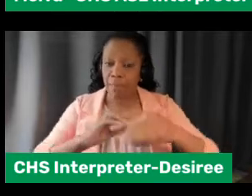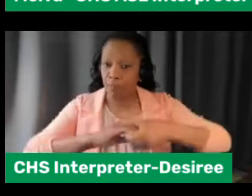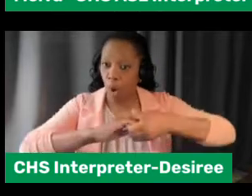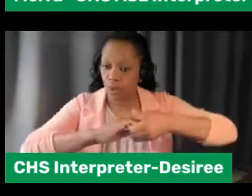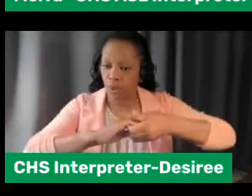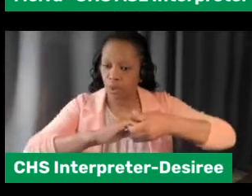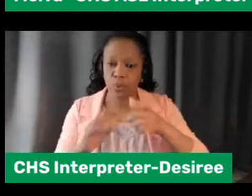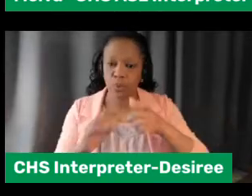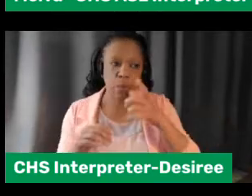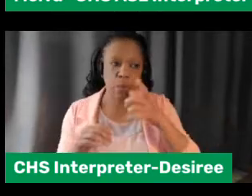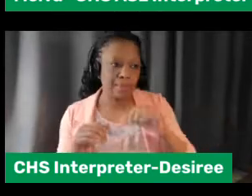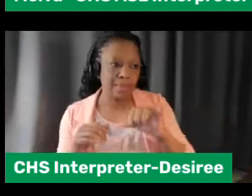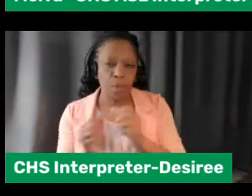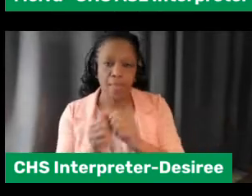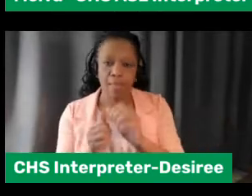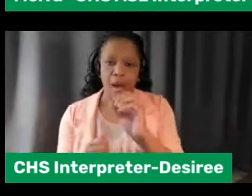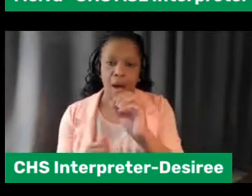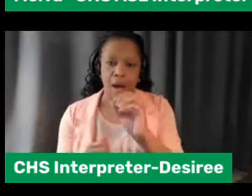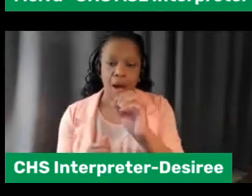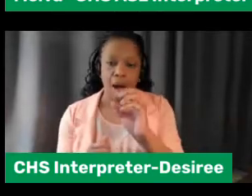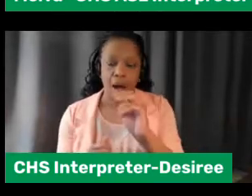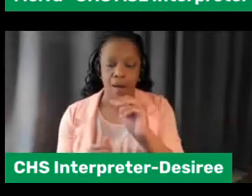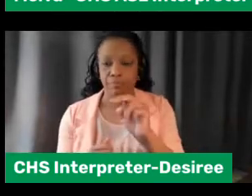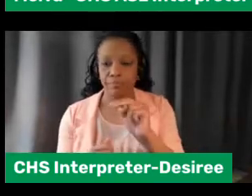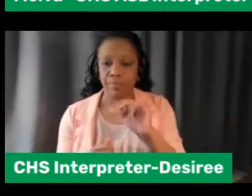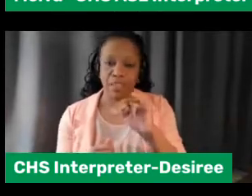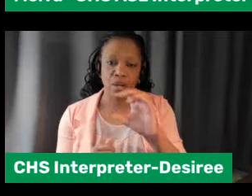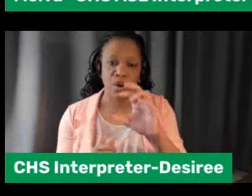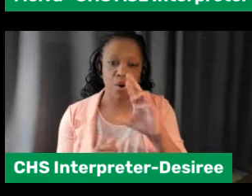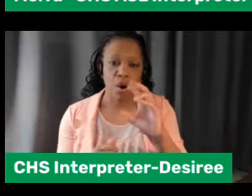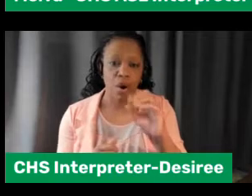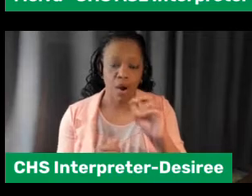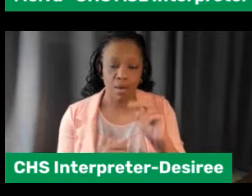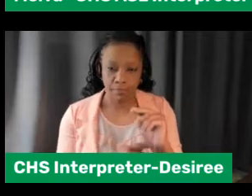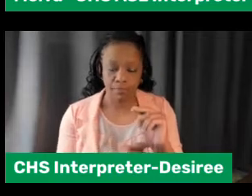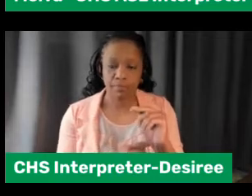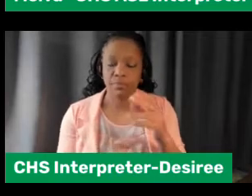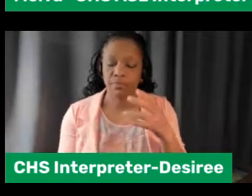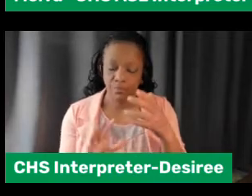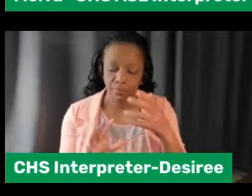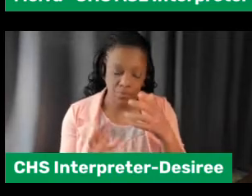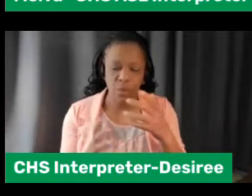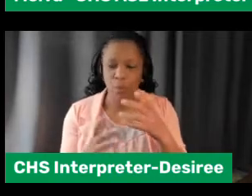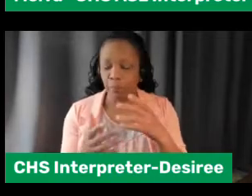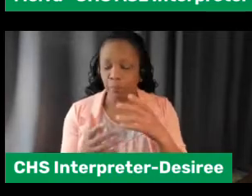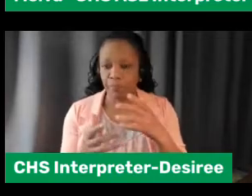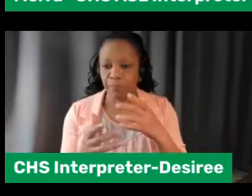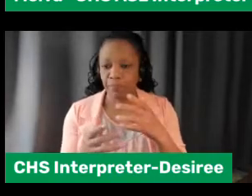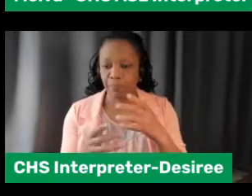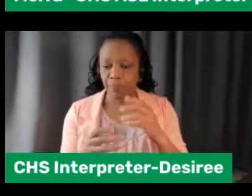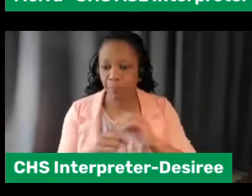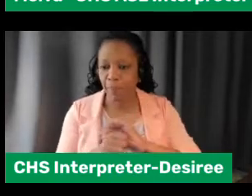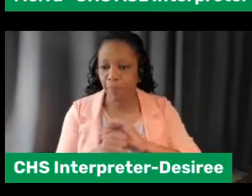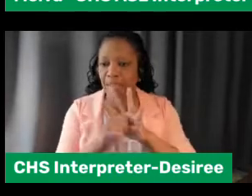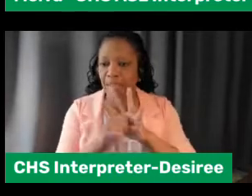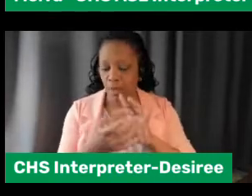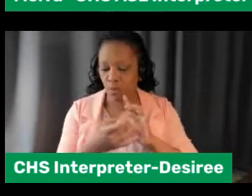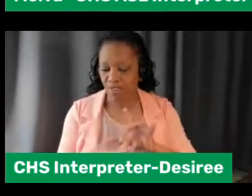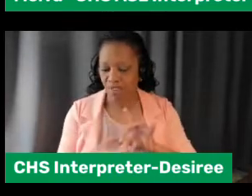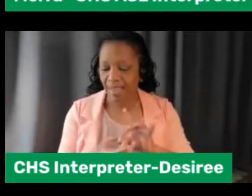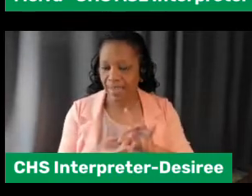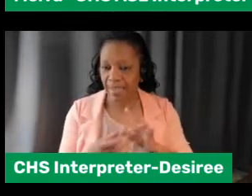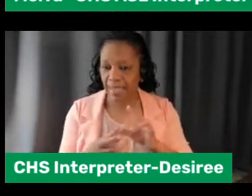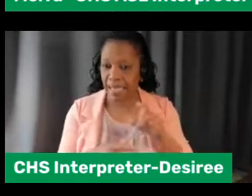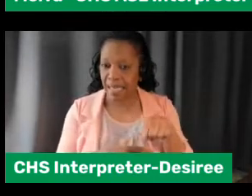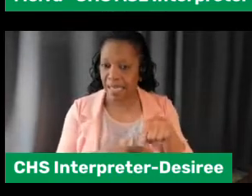other factors addressing food insecurity that's pandemic related, but we're also working with schools